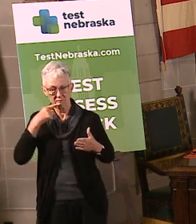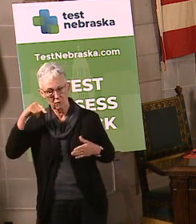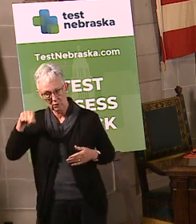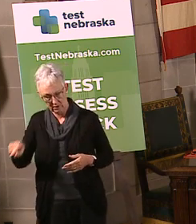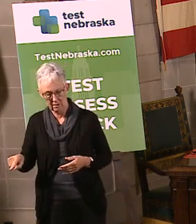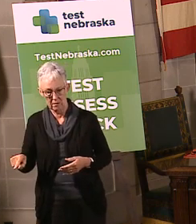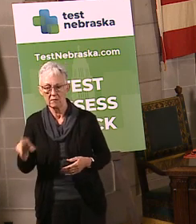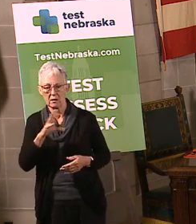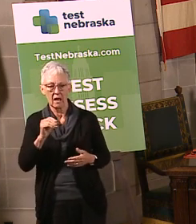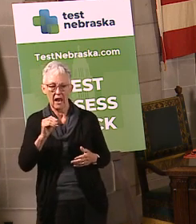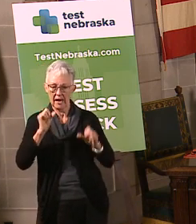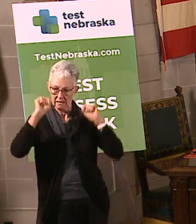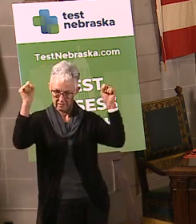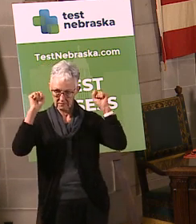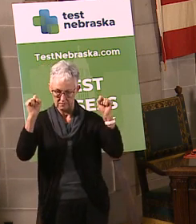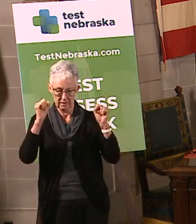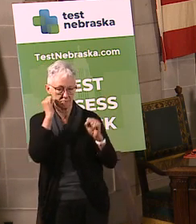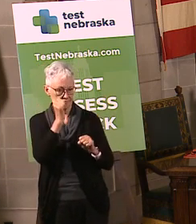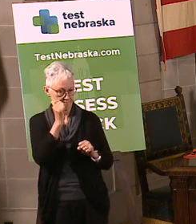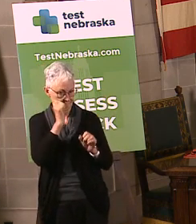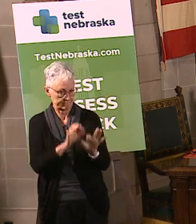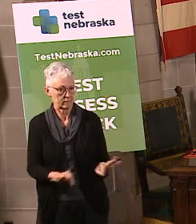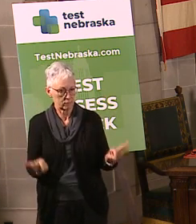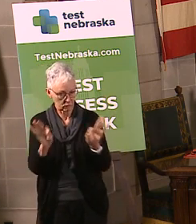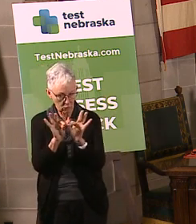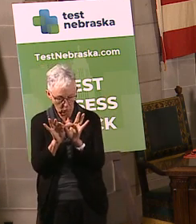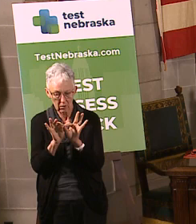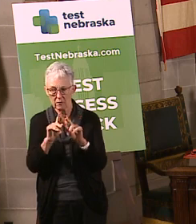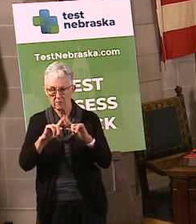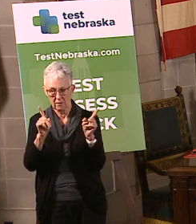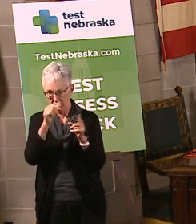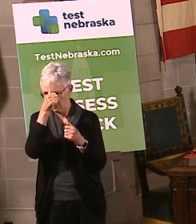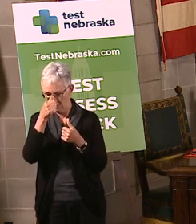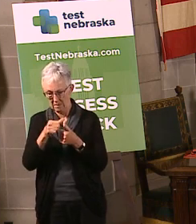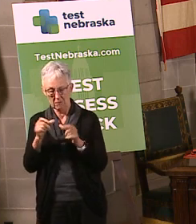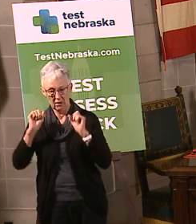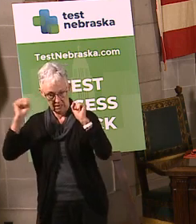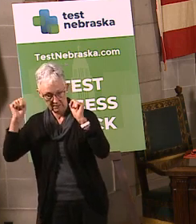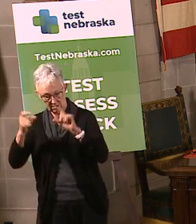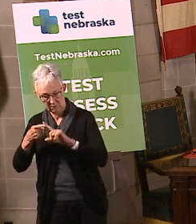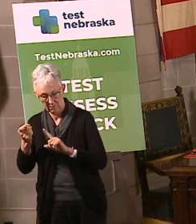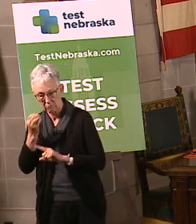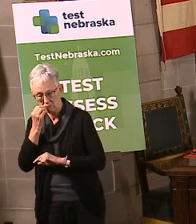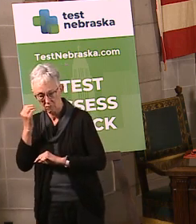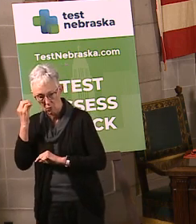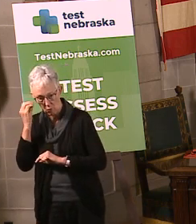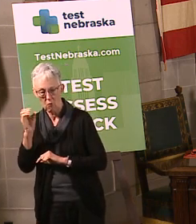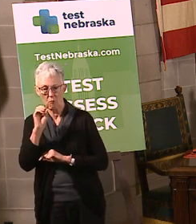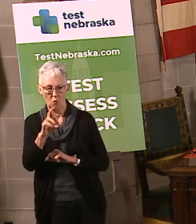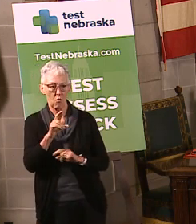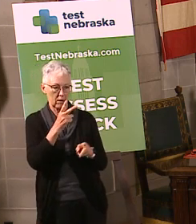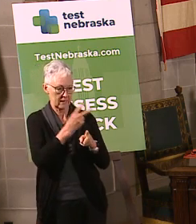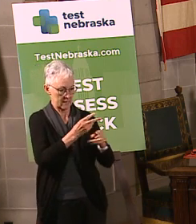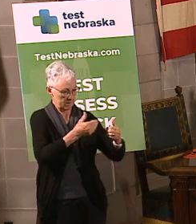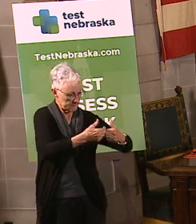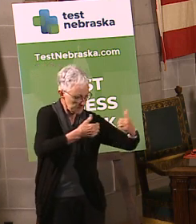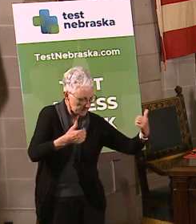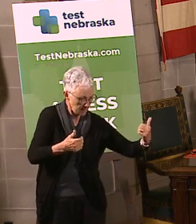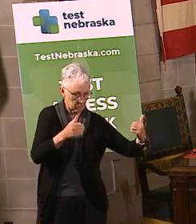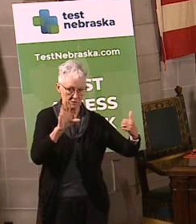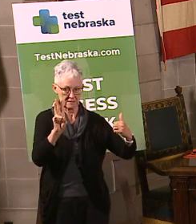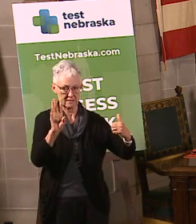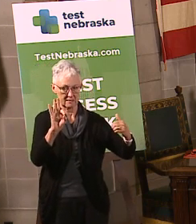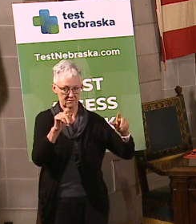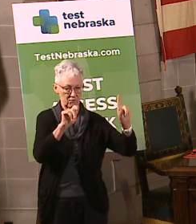or in a socially distanced sort of way. So again, remember our 6 rules. As we go through the month of May here, we've started loosening restrictions. However,